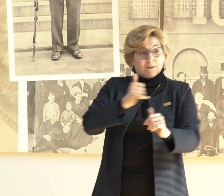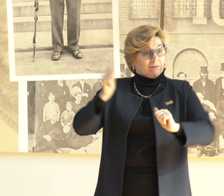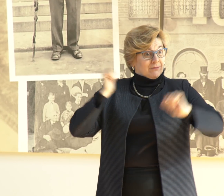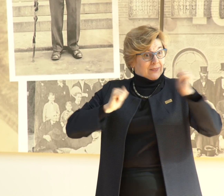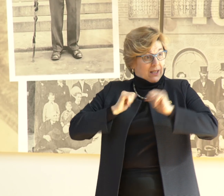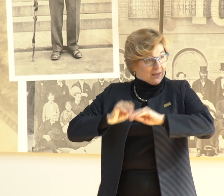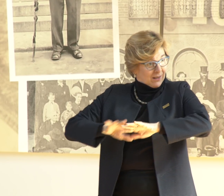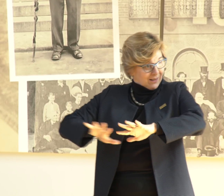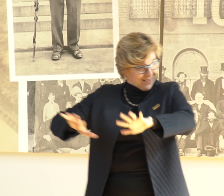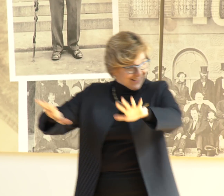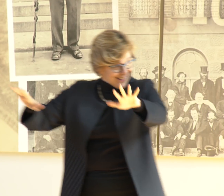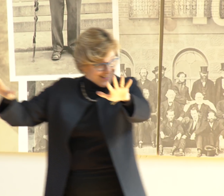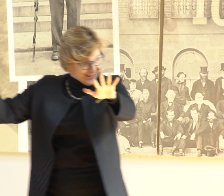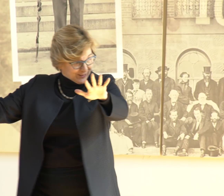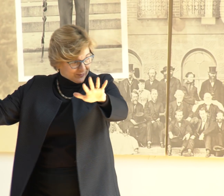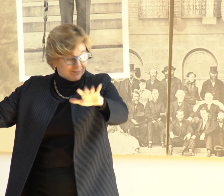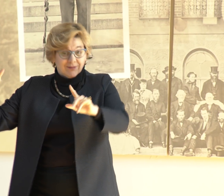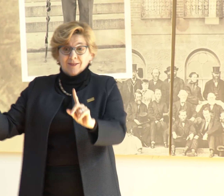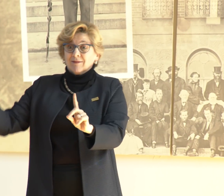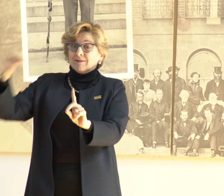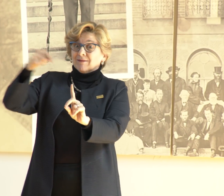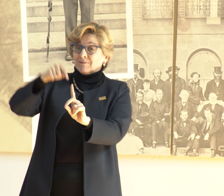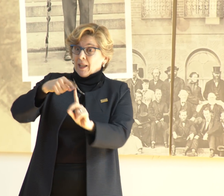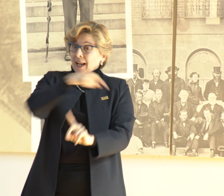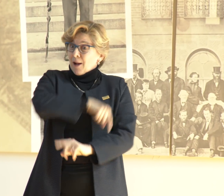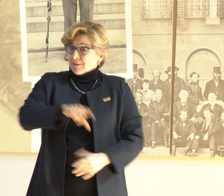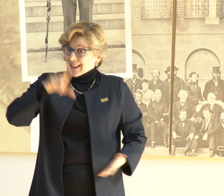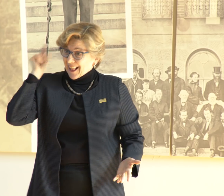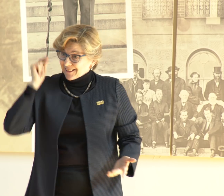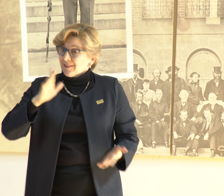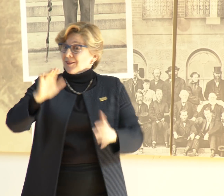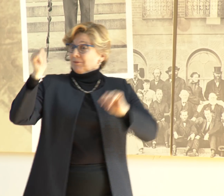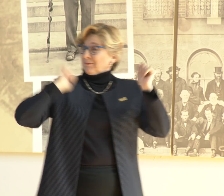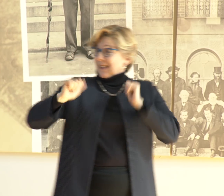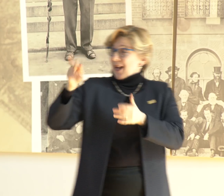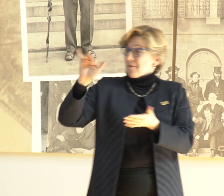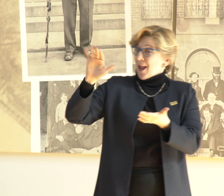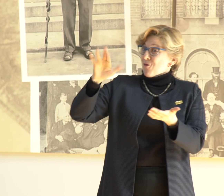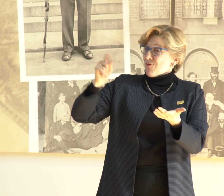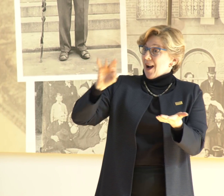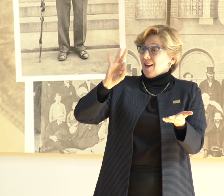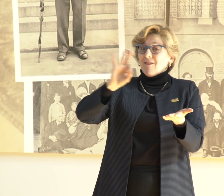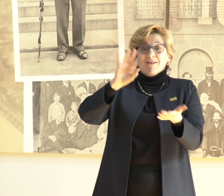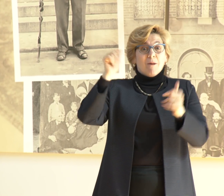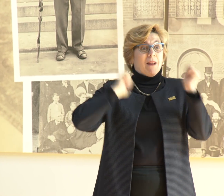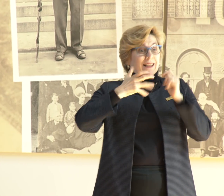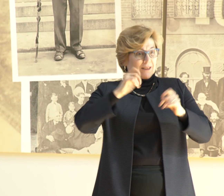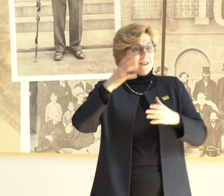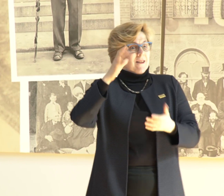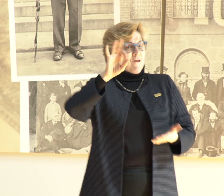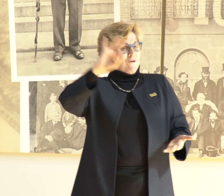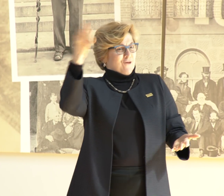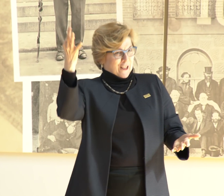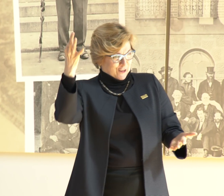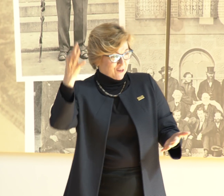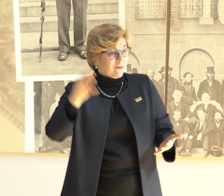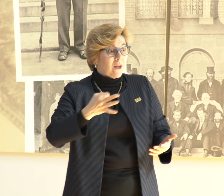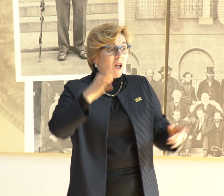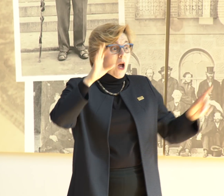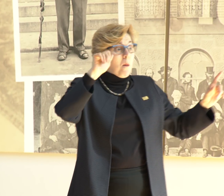ASL has its roots in French Sign Language. And when Bernard Bragg came to Gallaudet, he